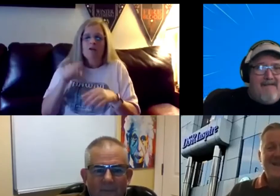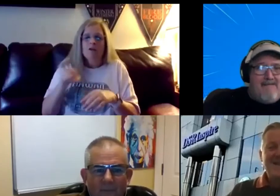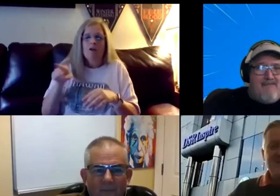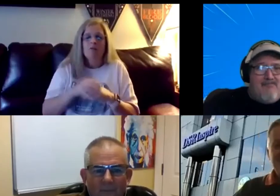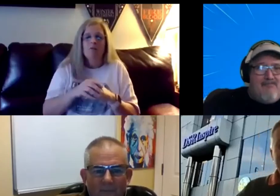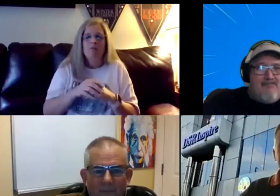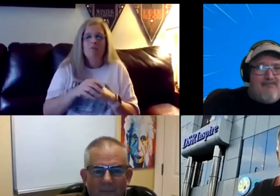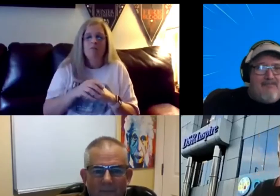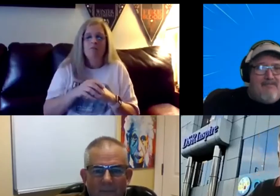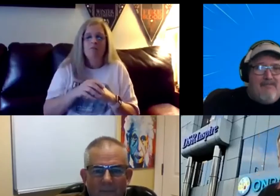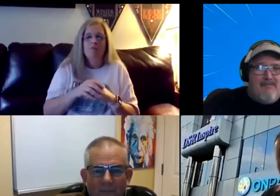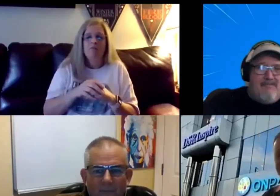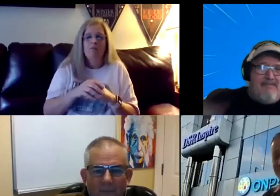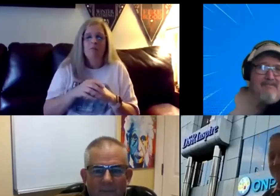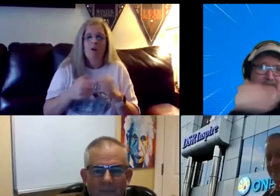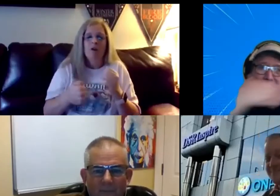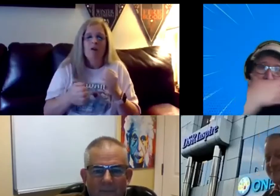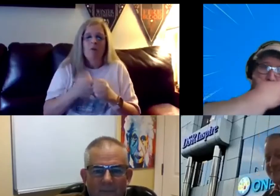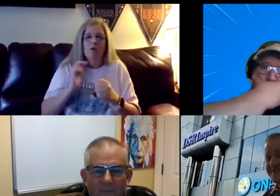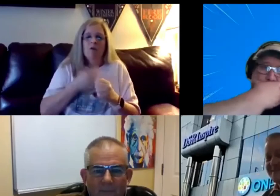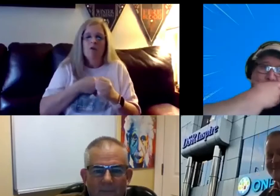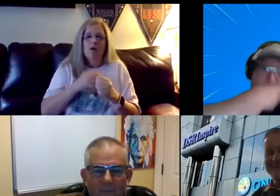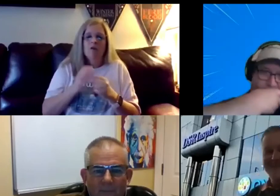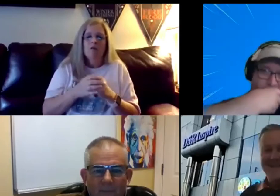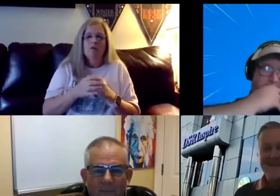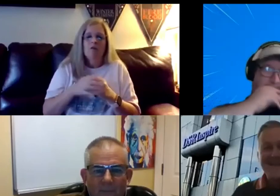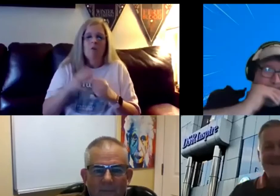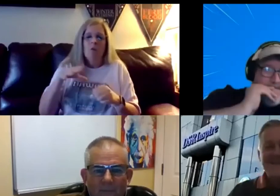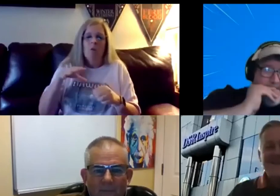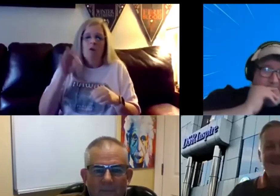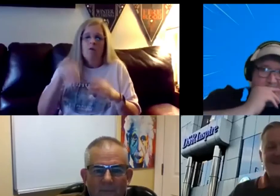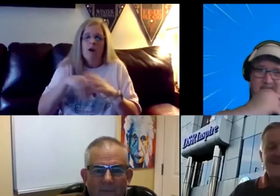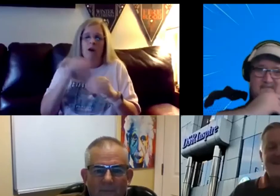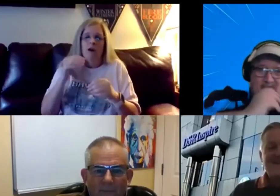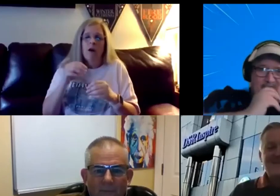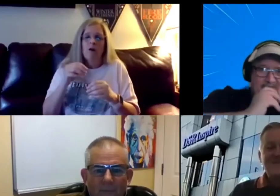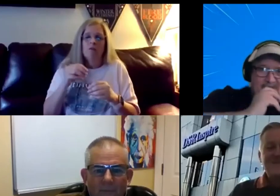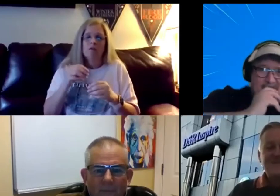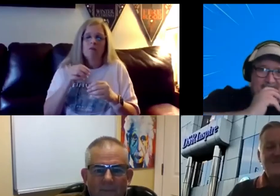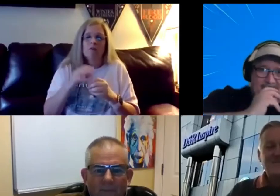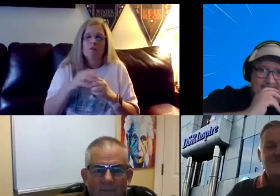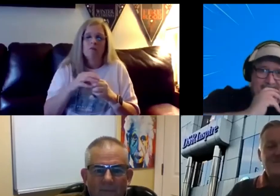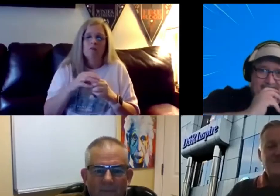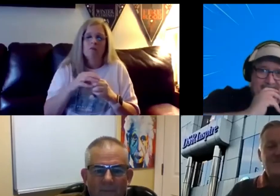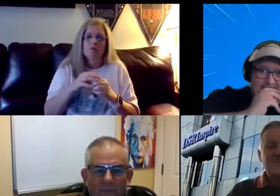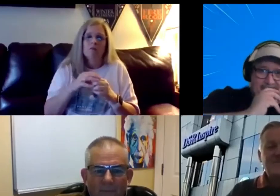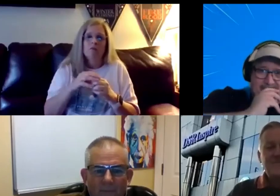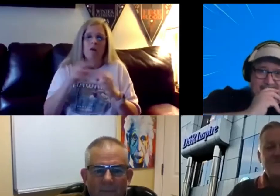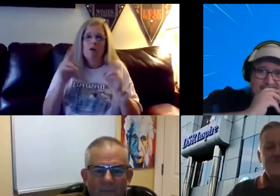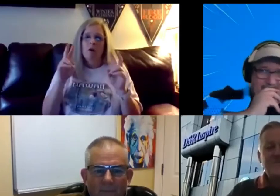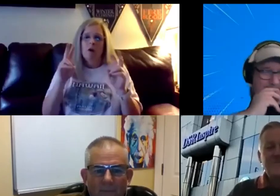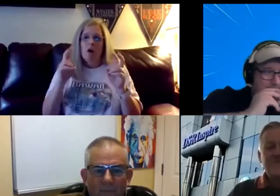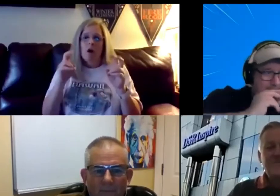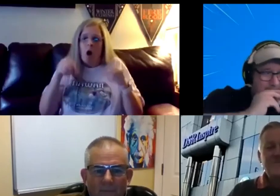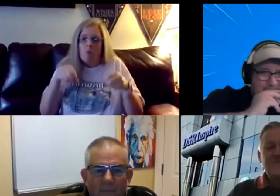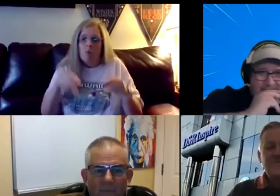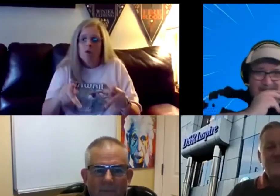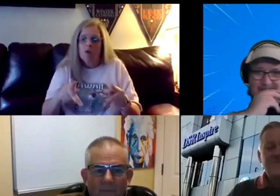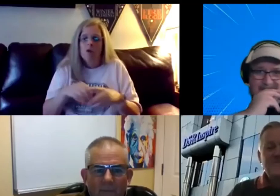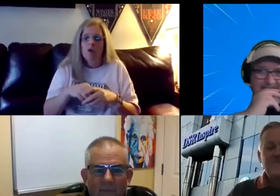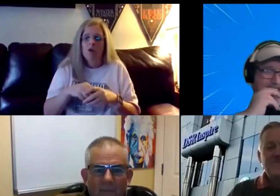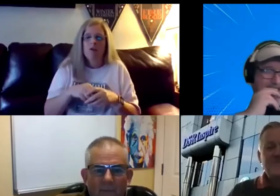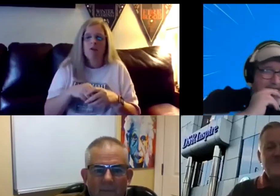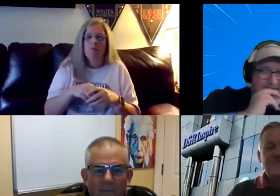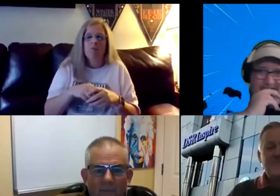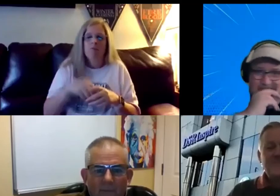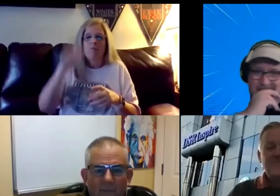you know, most of us are used to. We find out as we've been in a certain quote unquote opportunity that the guys